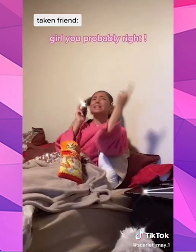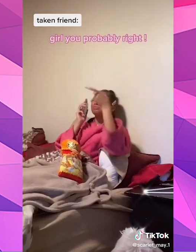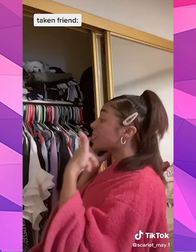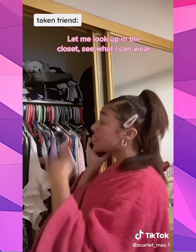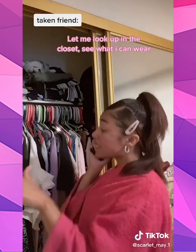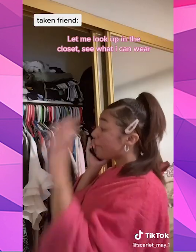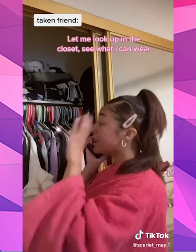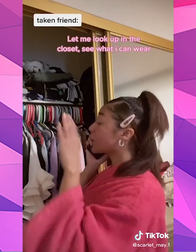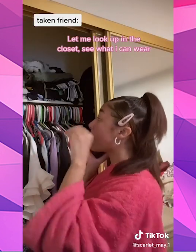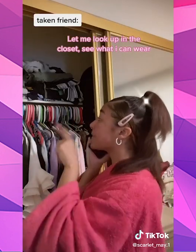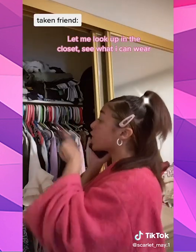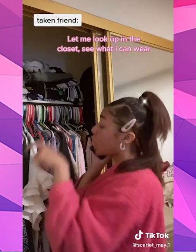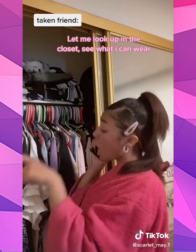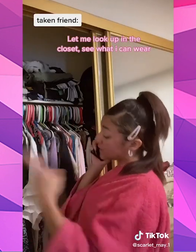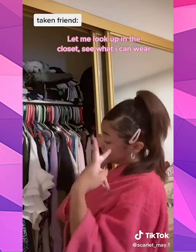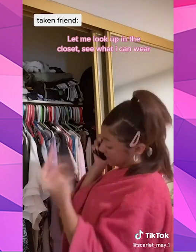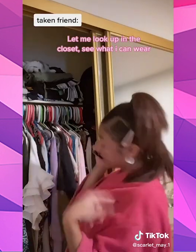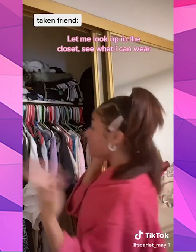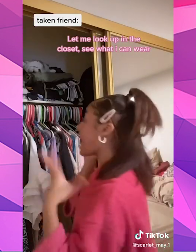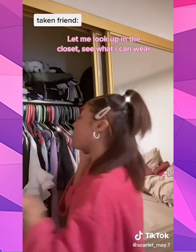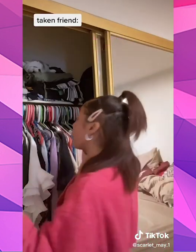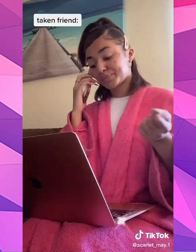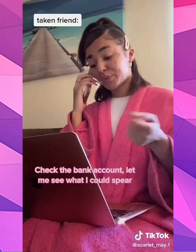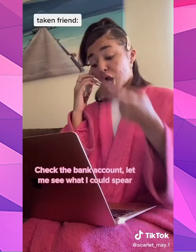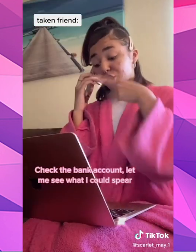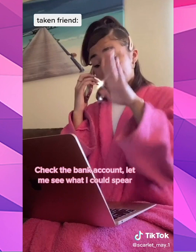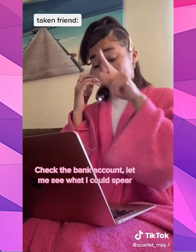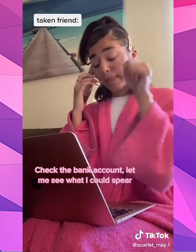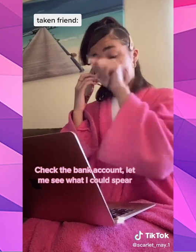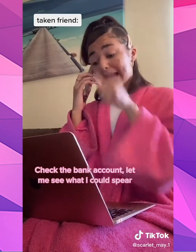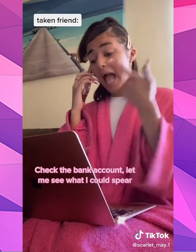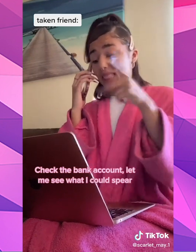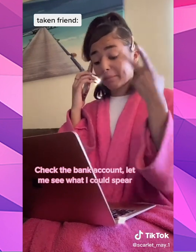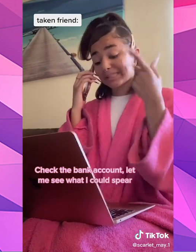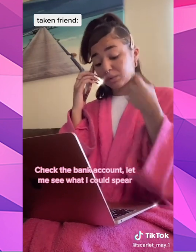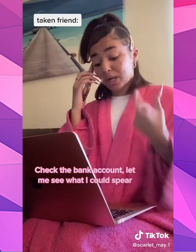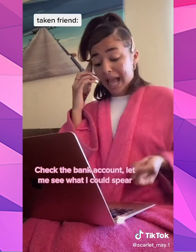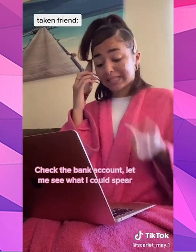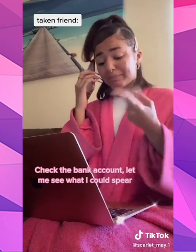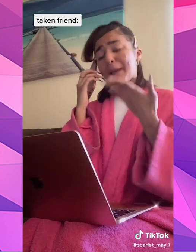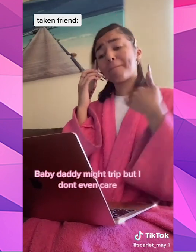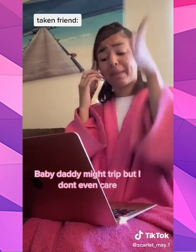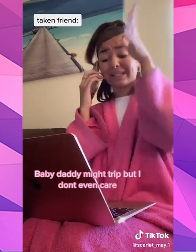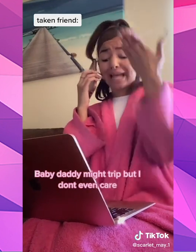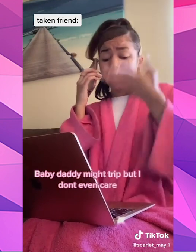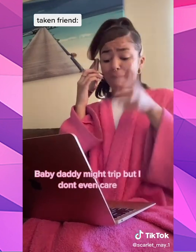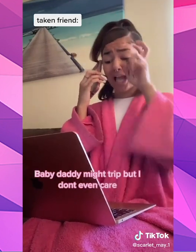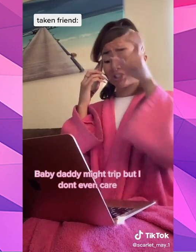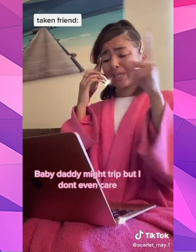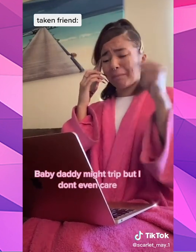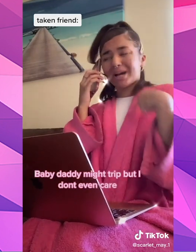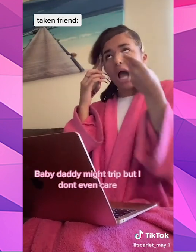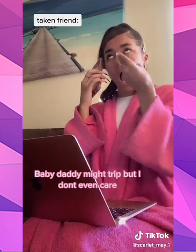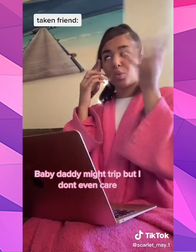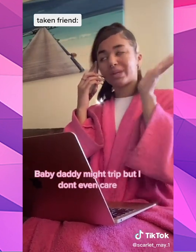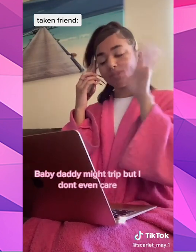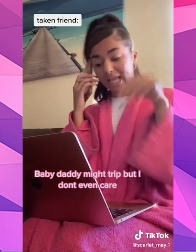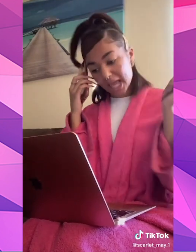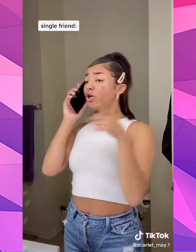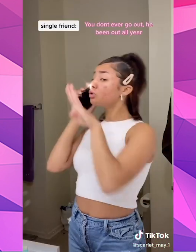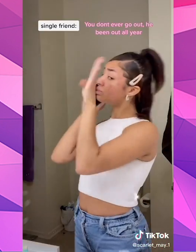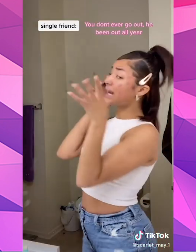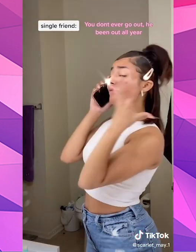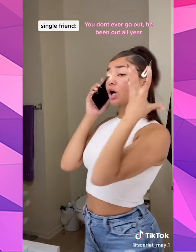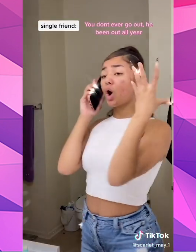probably right, let me look up in the closet, see what I can wear Check the bank account, let me see what I can spell Baby, daddy might trip, but I don't even